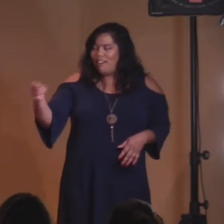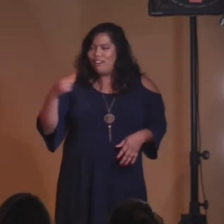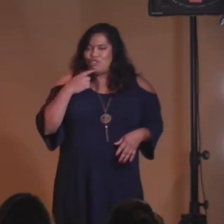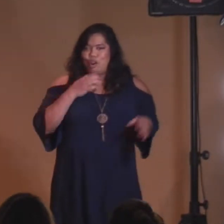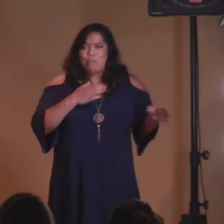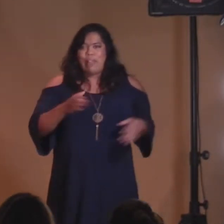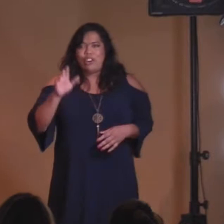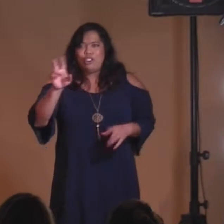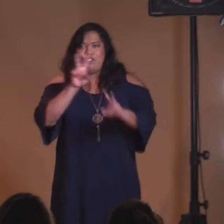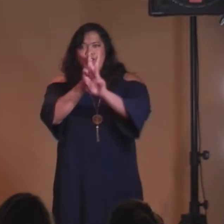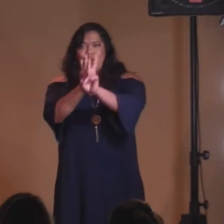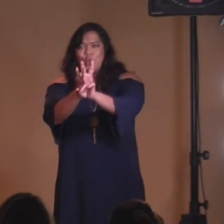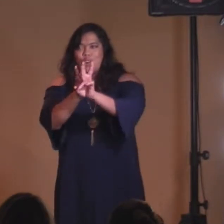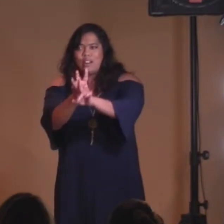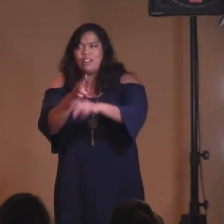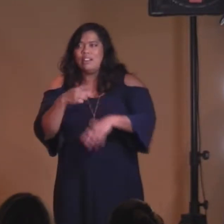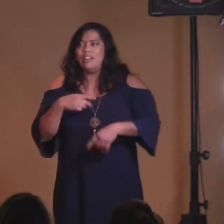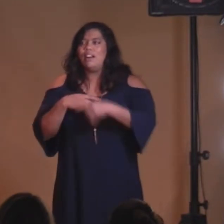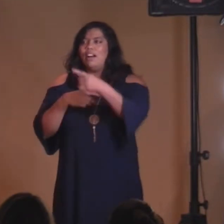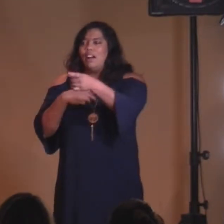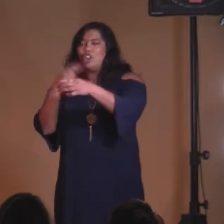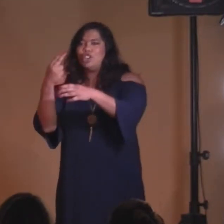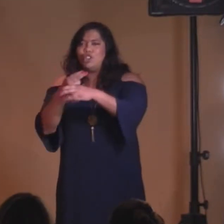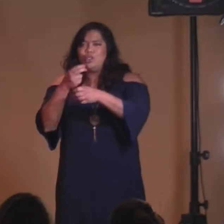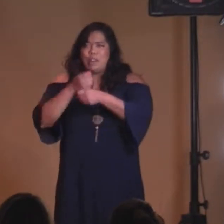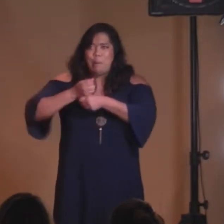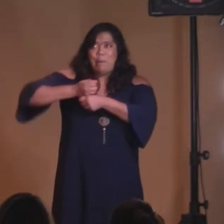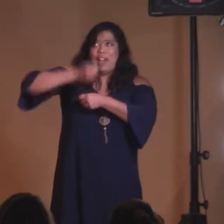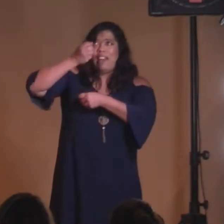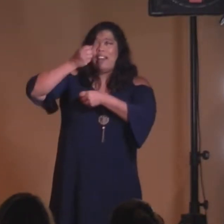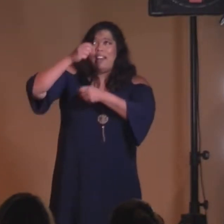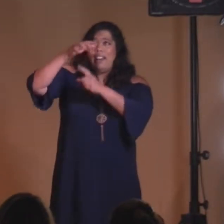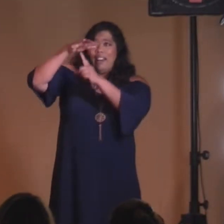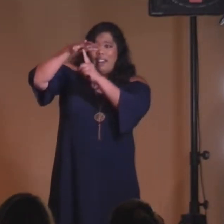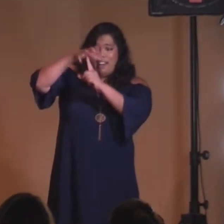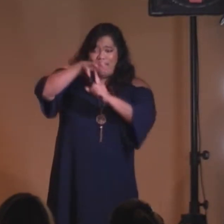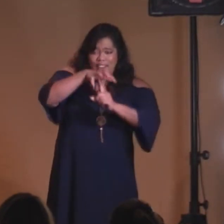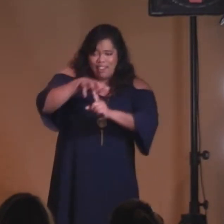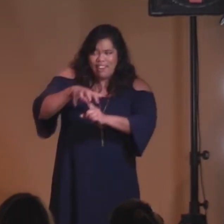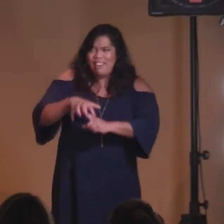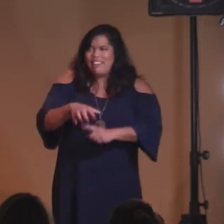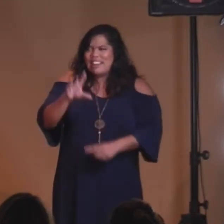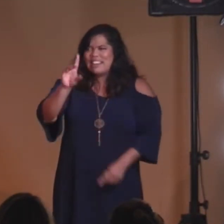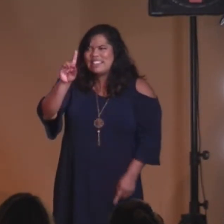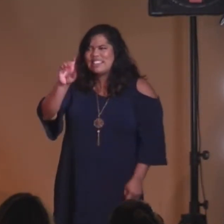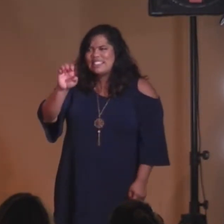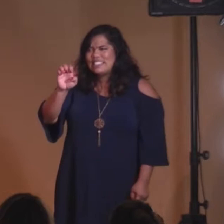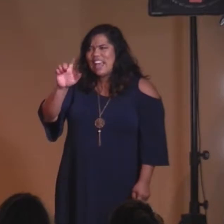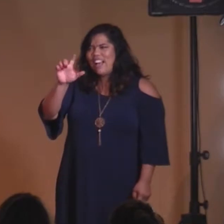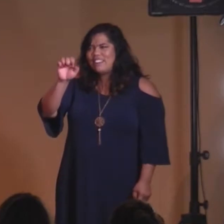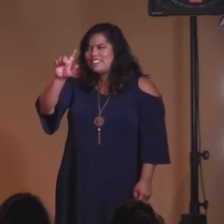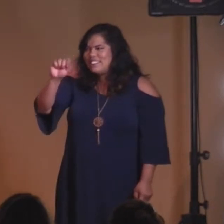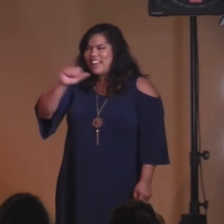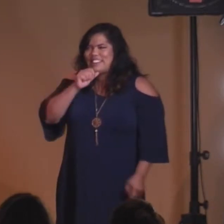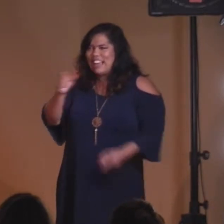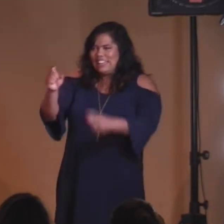Use your parachute. Use your parachute. You don't get parachutes on Delta. I'm like,